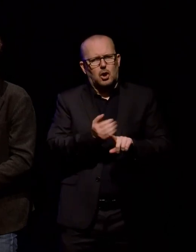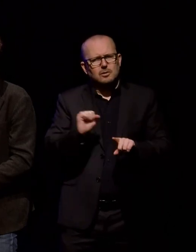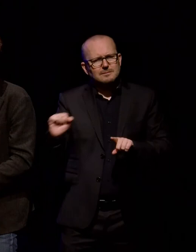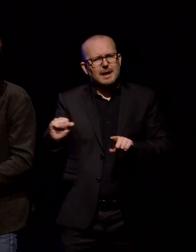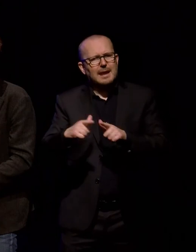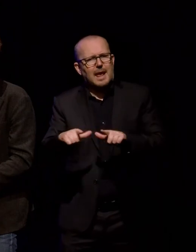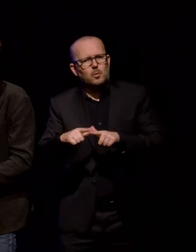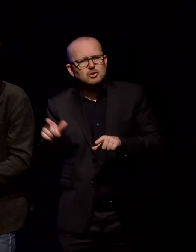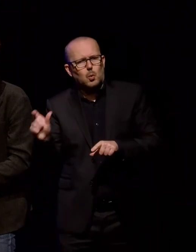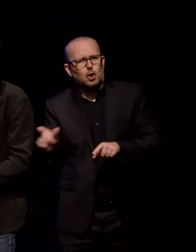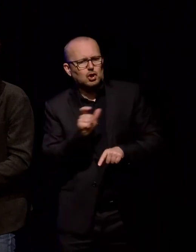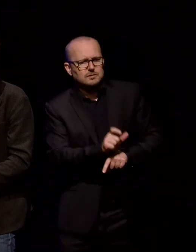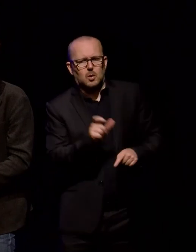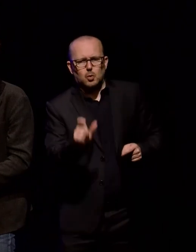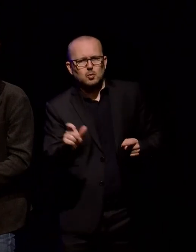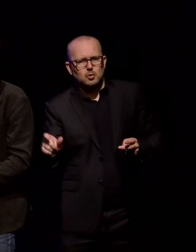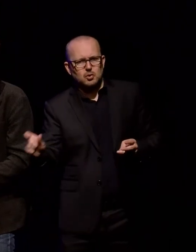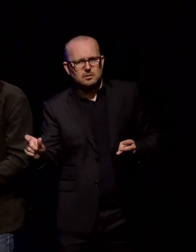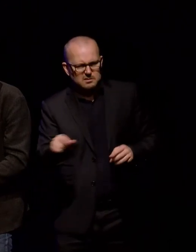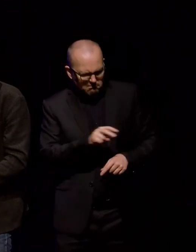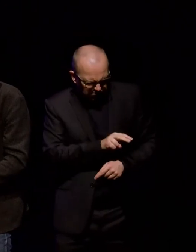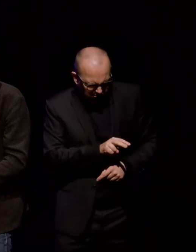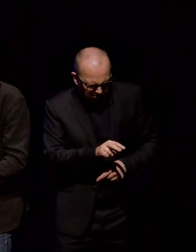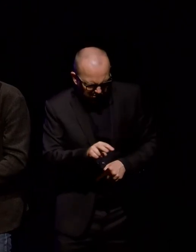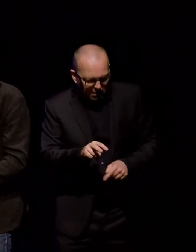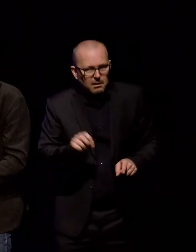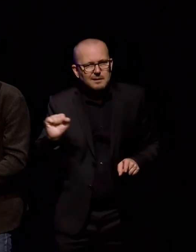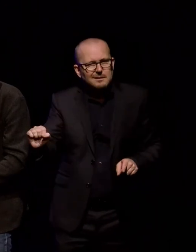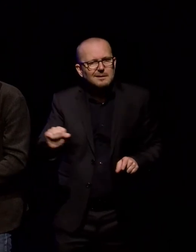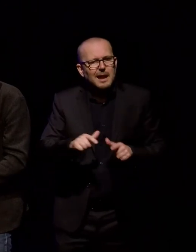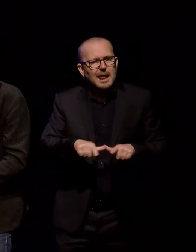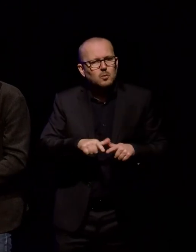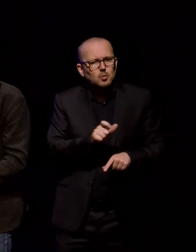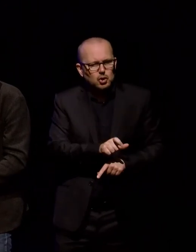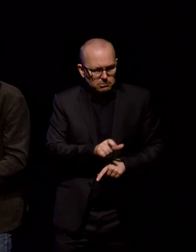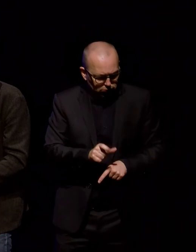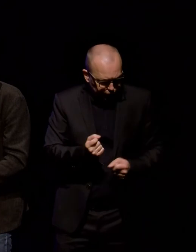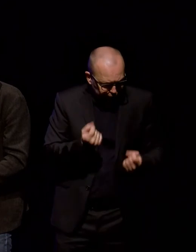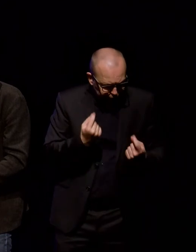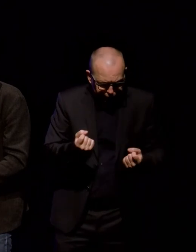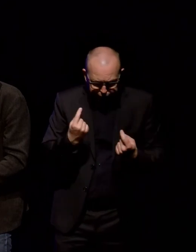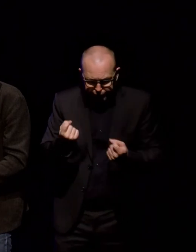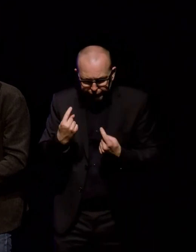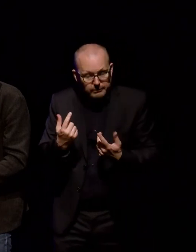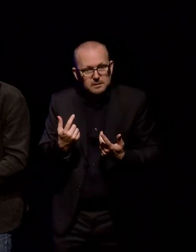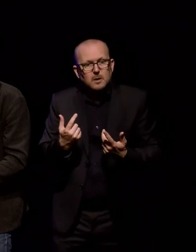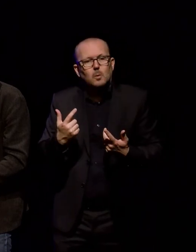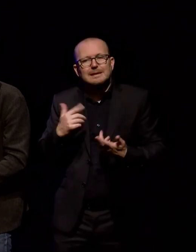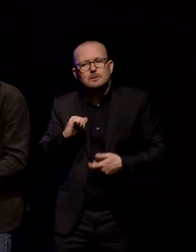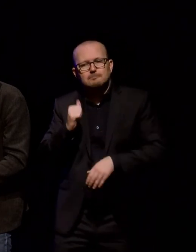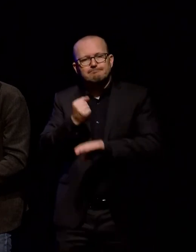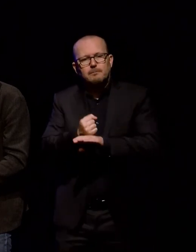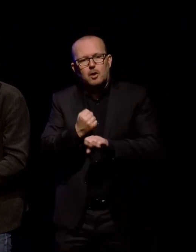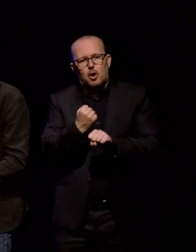understand even remotely what you're getting at with these words that have no English translation or no simple English translation, we needed to have a glossary that